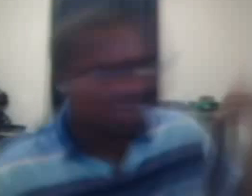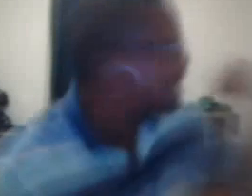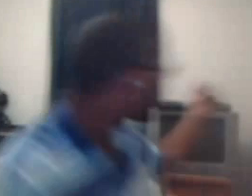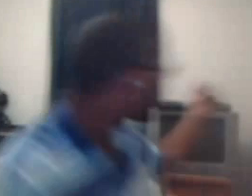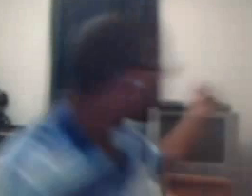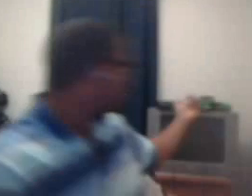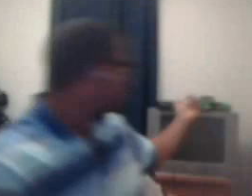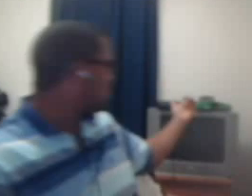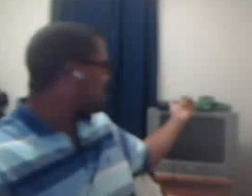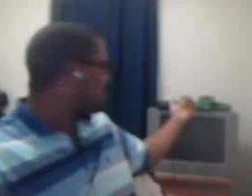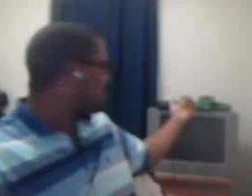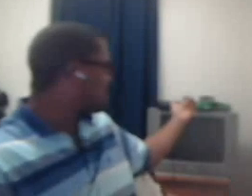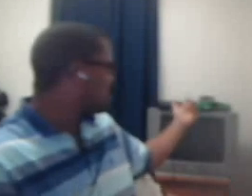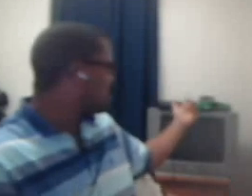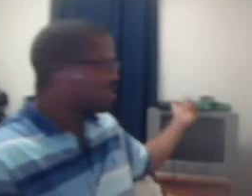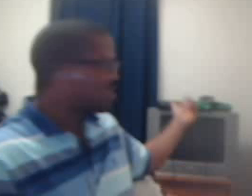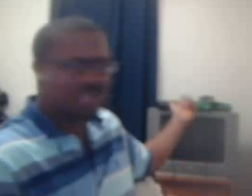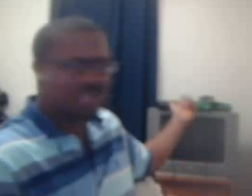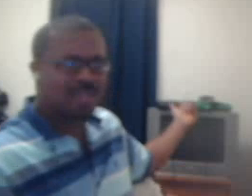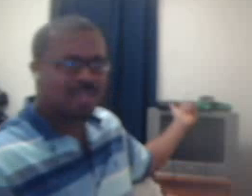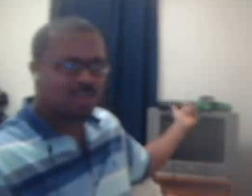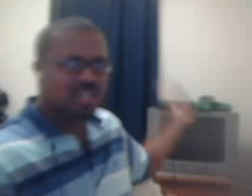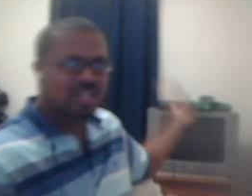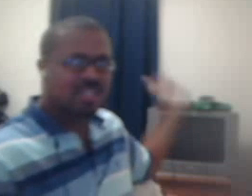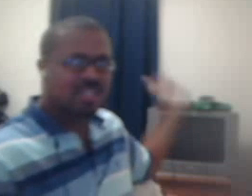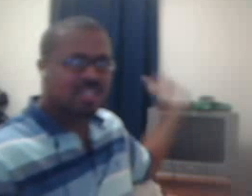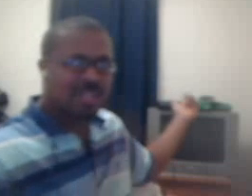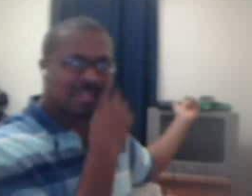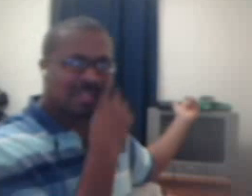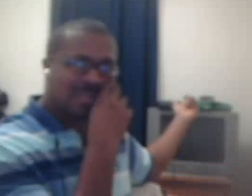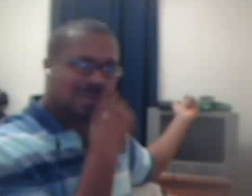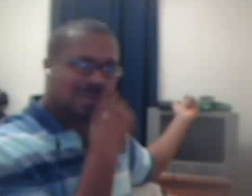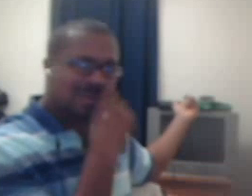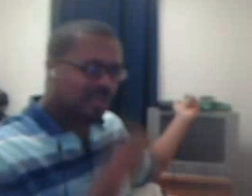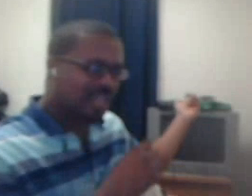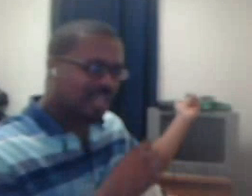I like this TV back here. Sometimes it works, sometimes it doesn't work, okay?